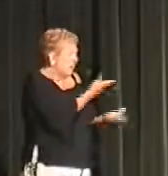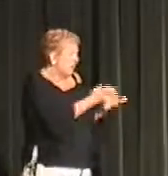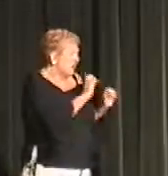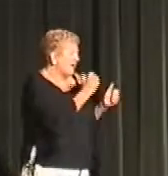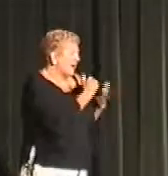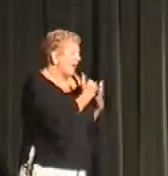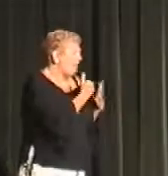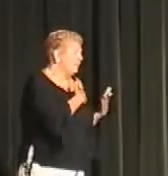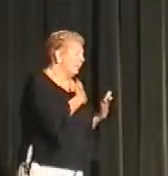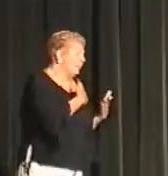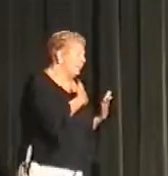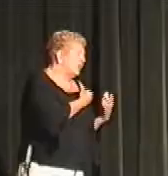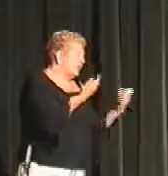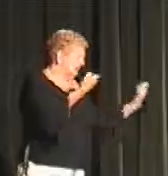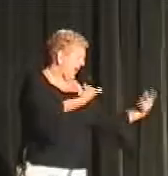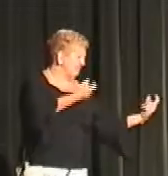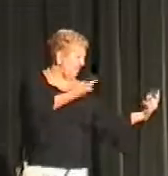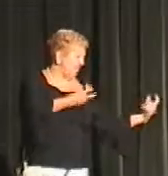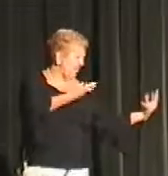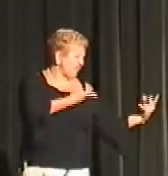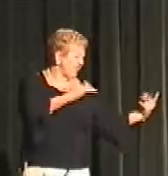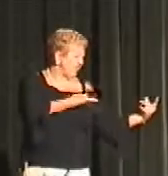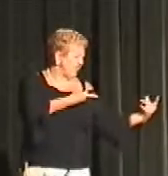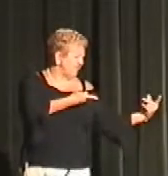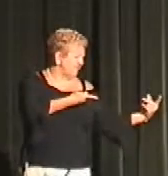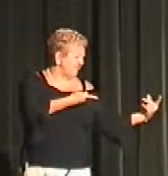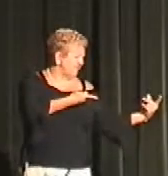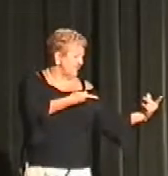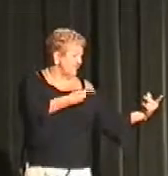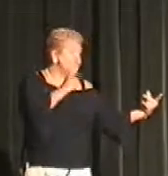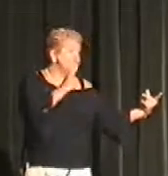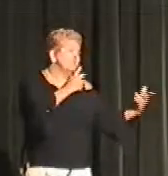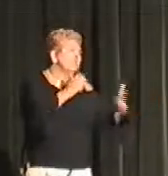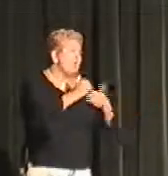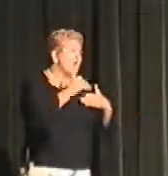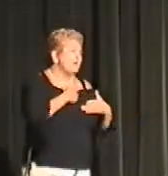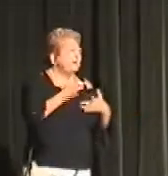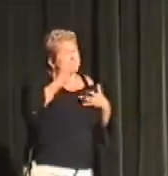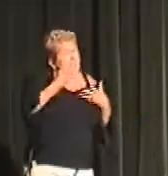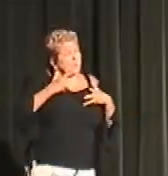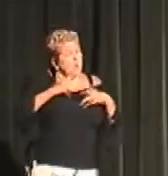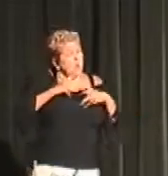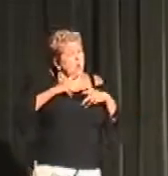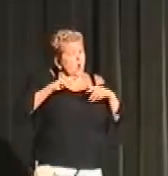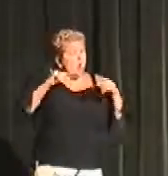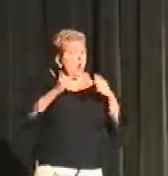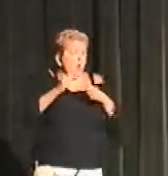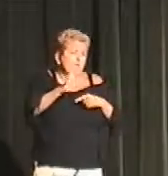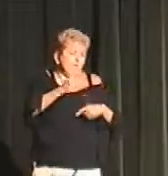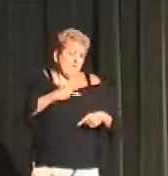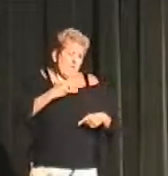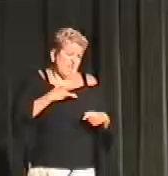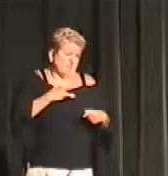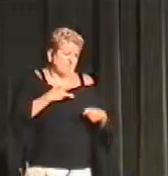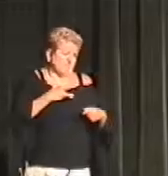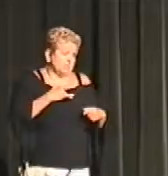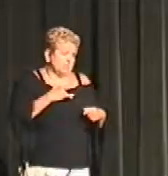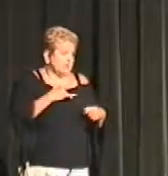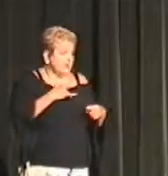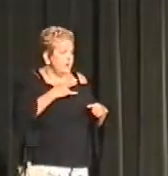help me eat a half a sandwich. It would really help me out so I wouldn't, hurt her feelings when I get home." And he said John was telling me